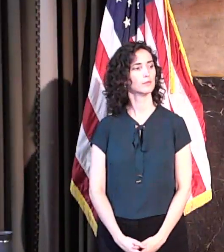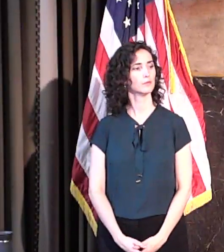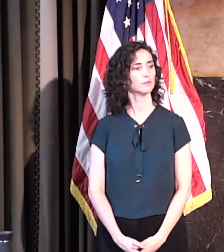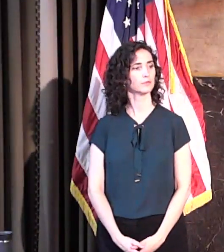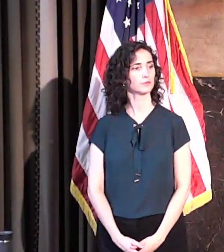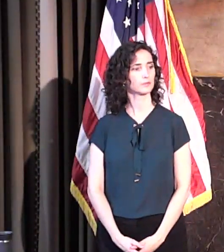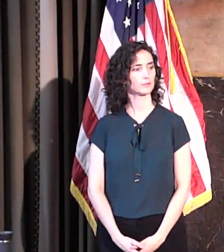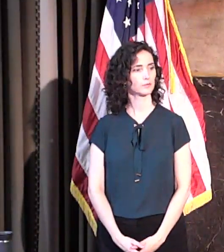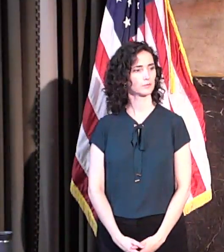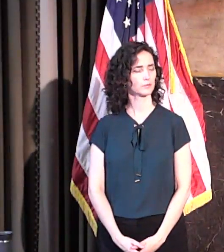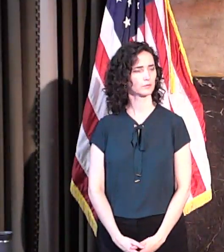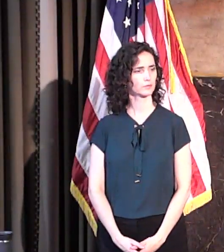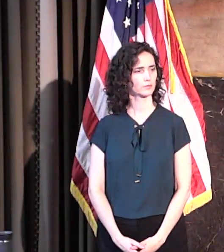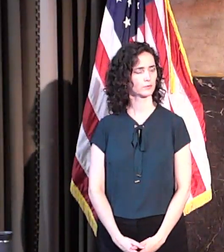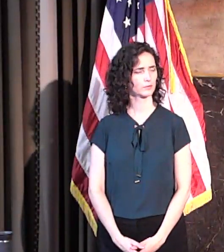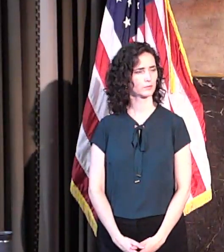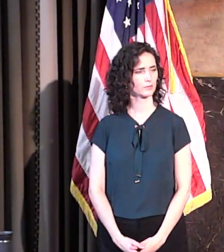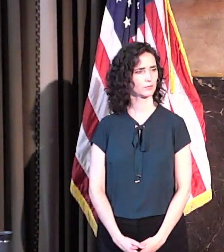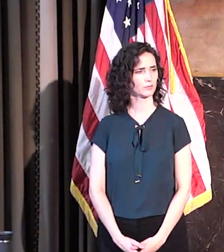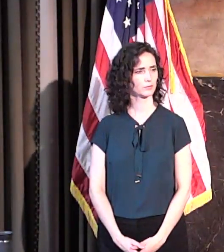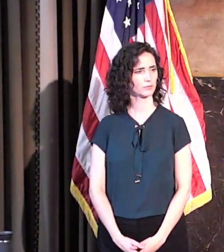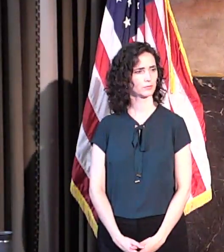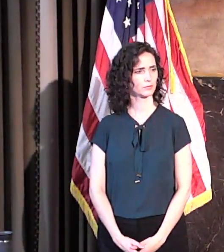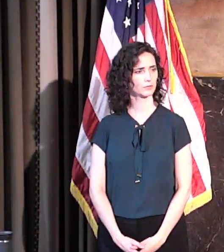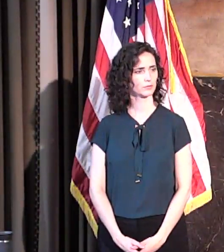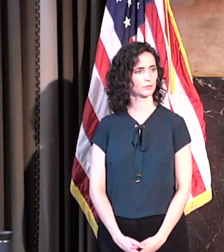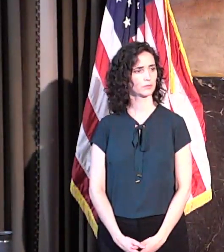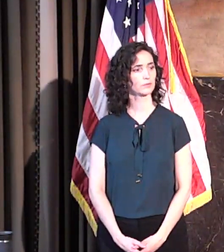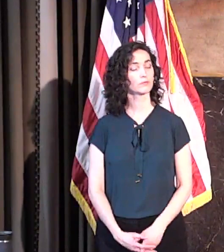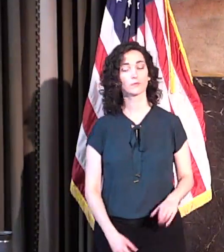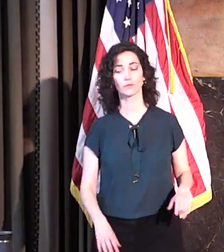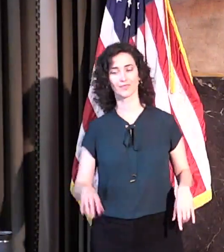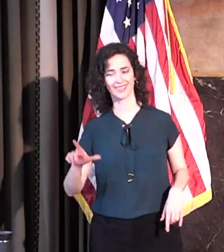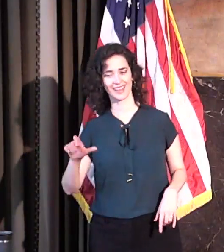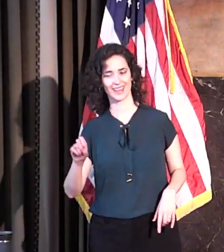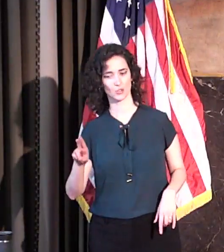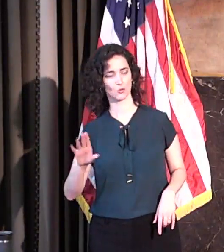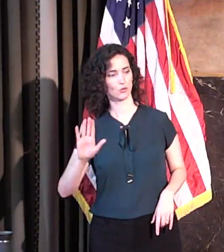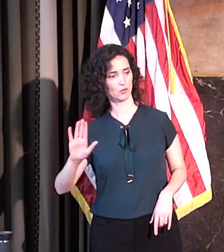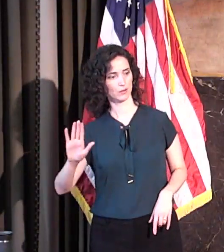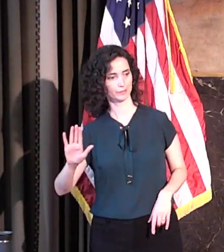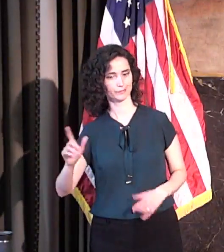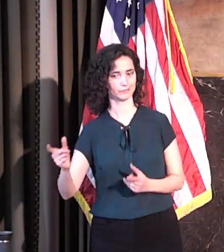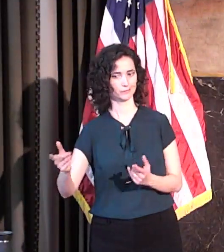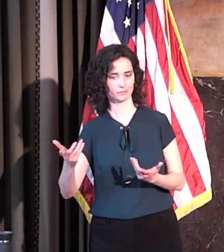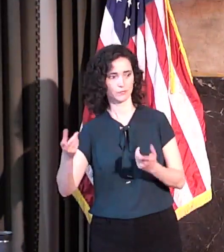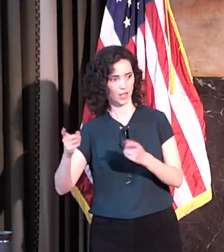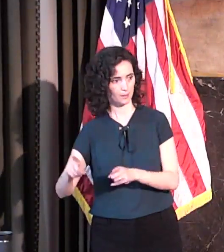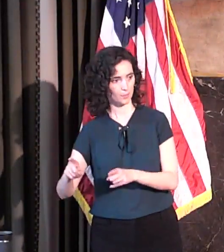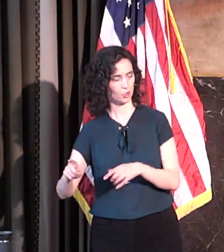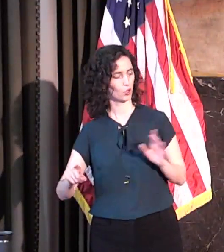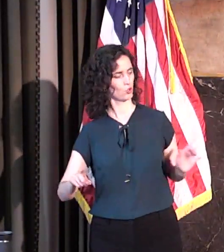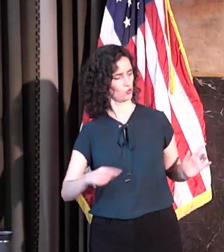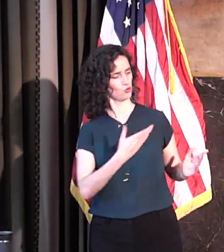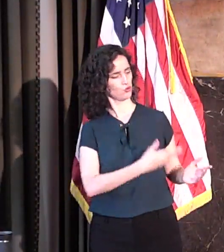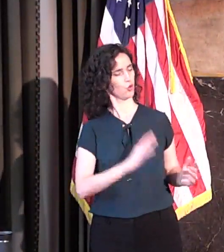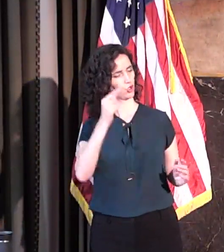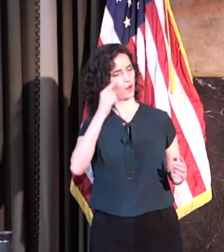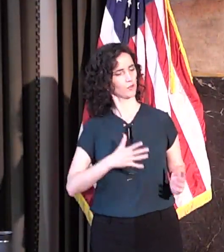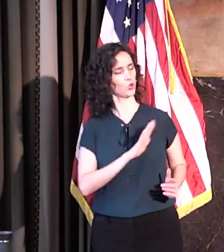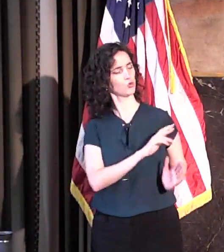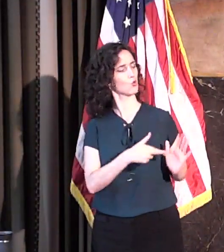You're playing as the governor to help right the ship at LSU amid this scandal? Yeah. Well, I was able